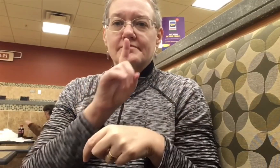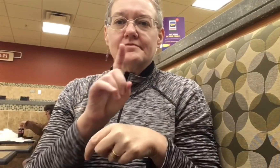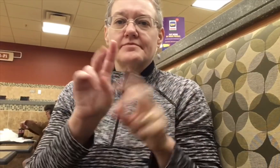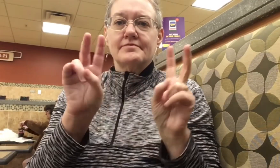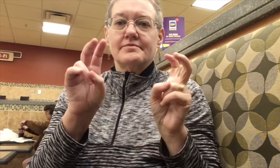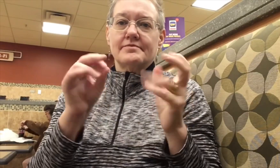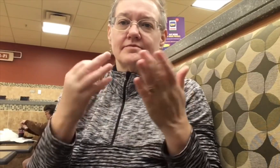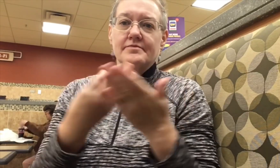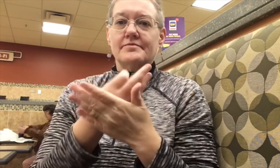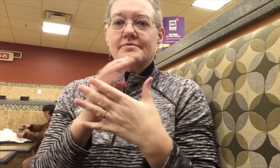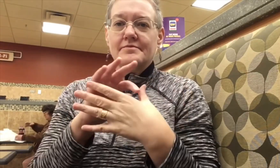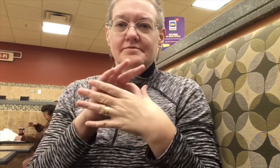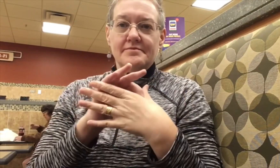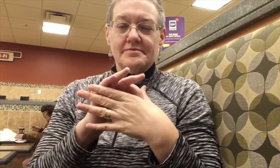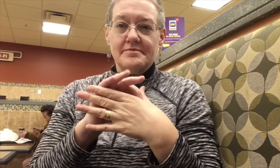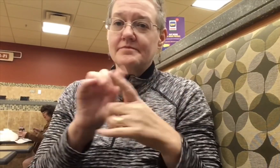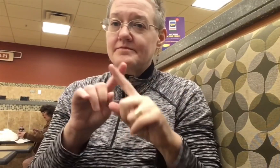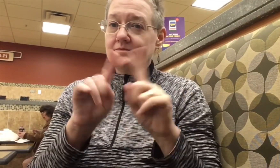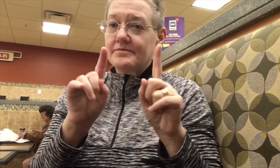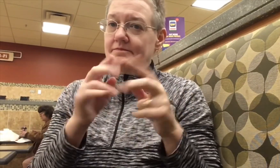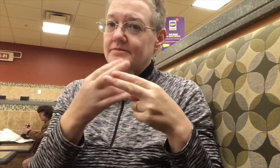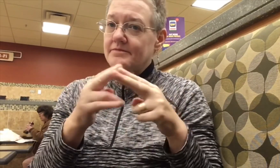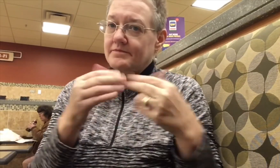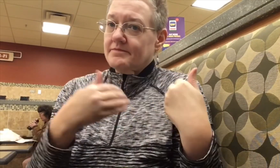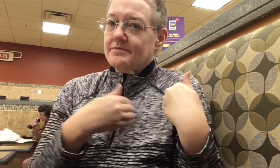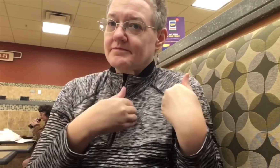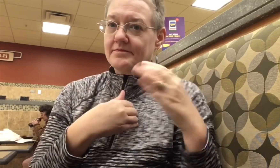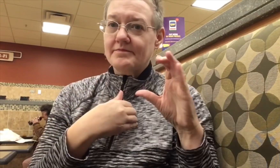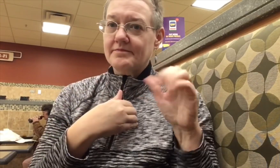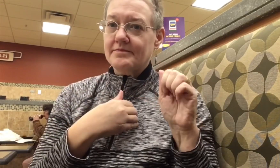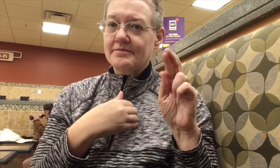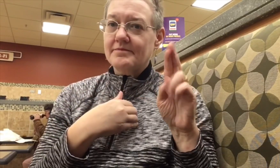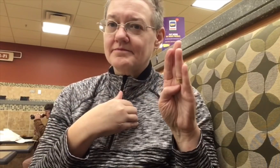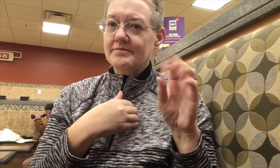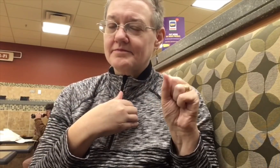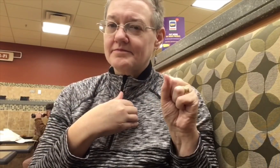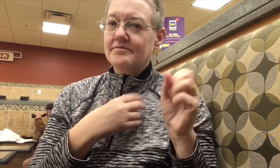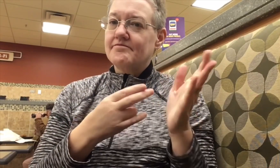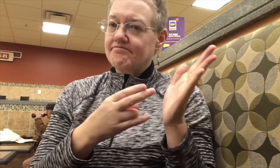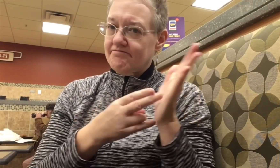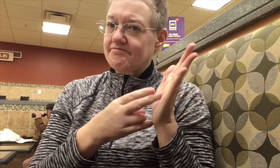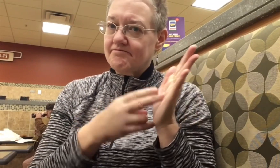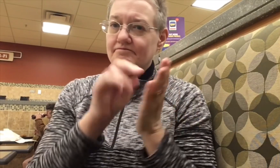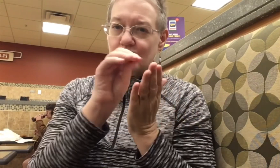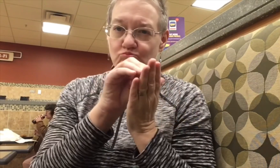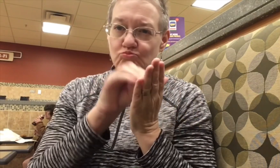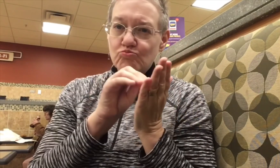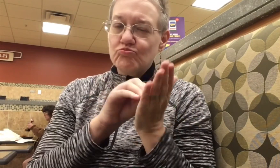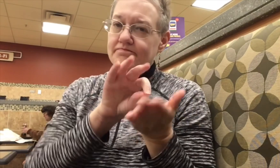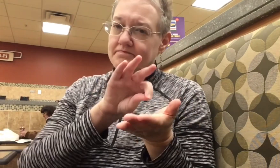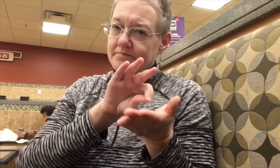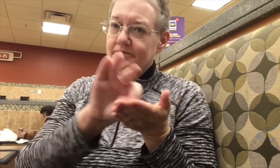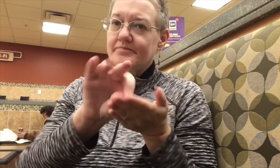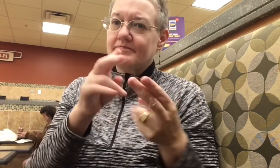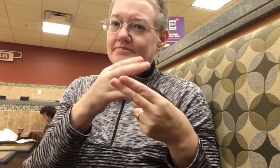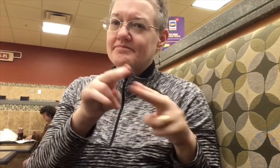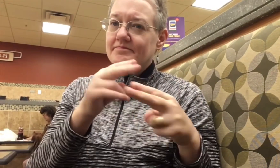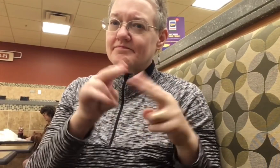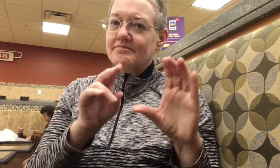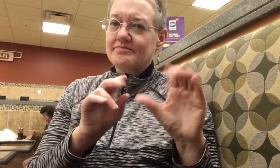Now, yes, eggs are keto. They are a fresh meat. But remember, eggs have carbs, so document and